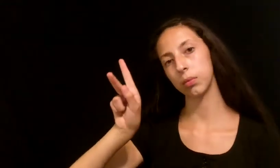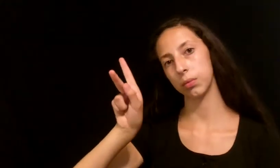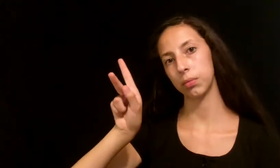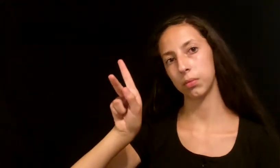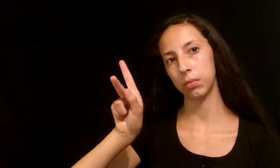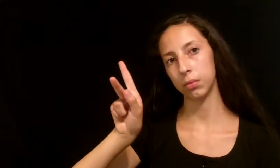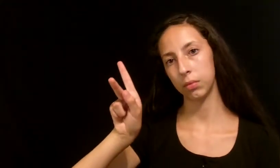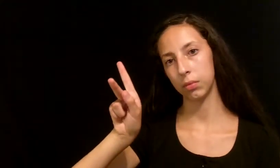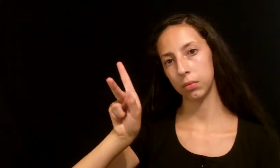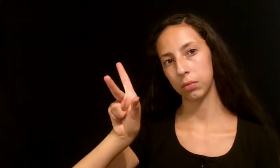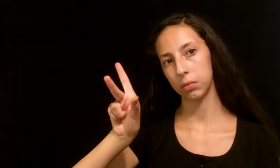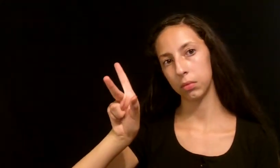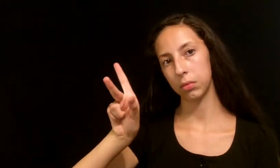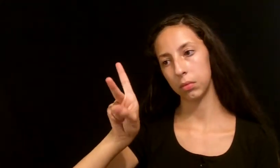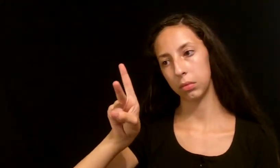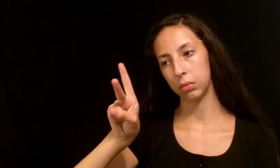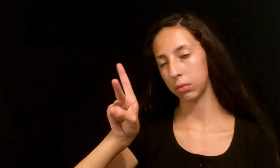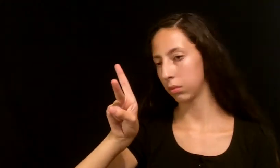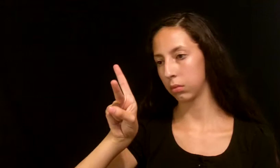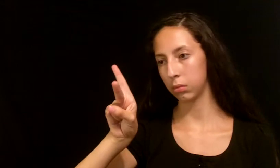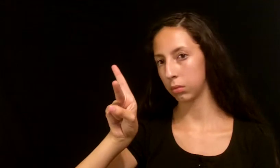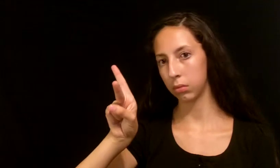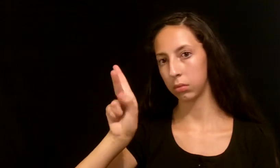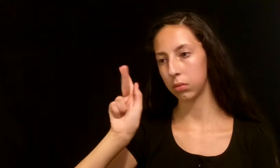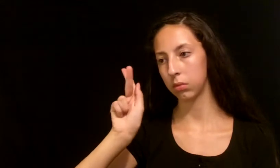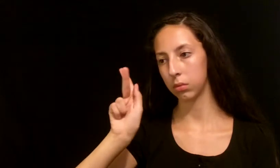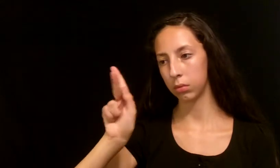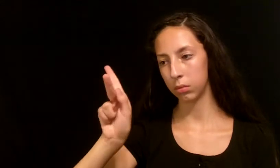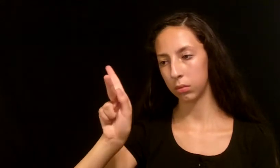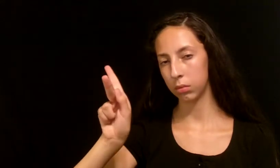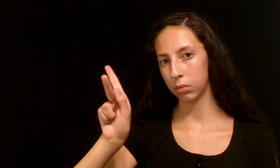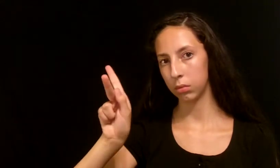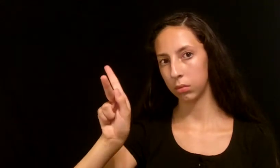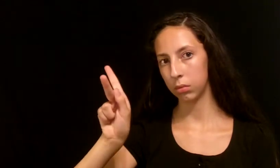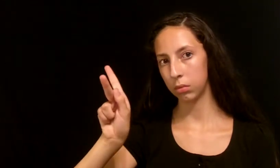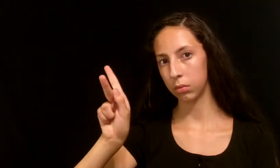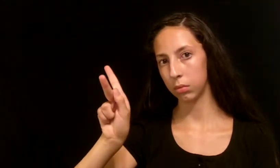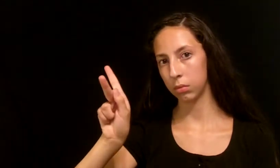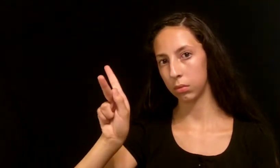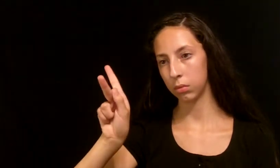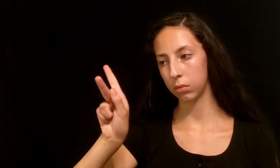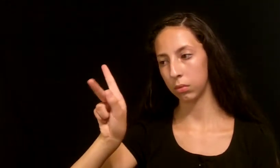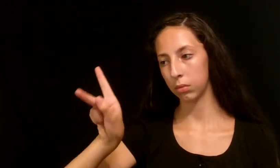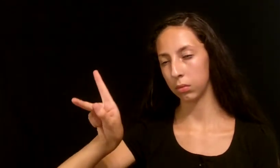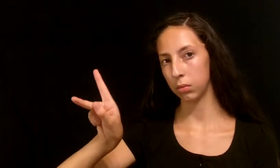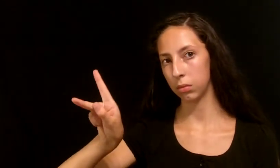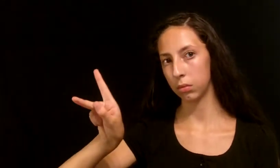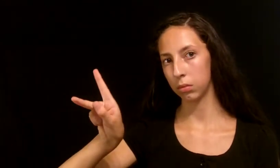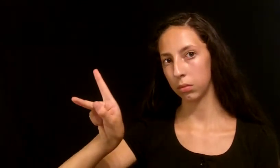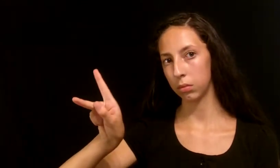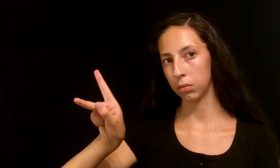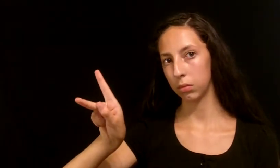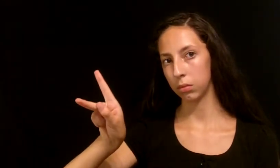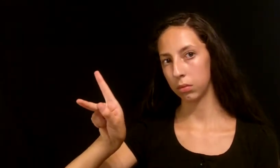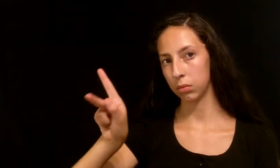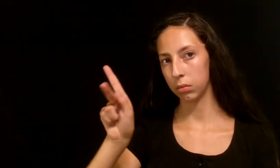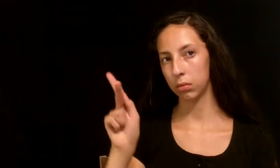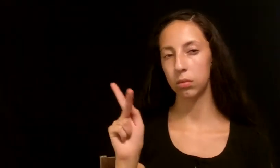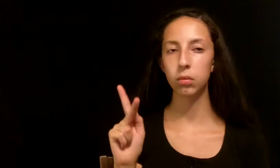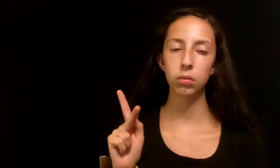have it out, don't have it down. It needs to be touching. Sometimes you'll twist your finger just a little bit, your hand